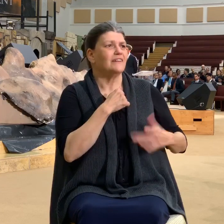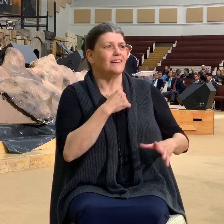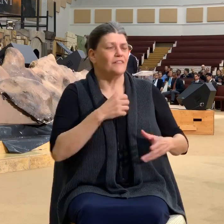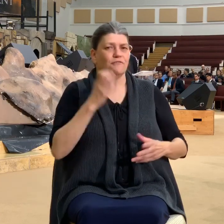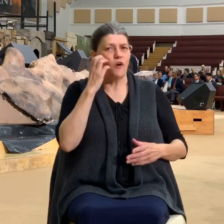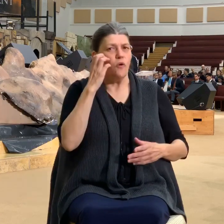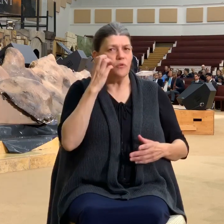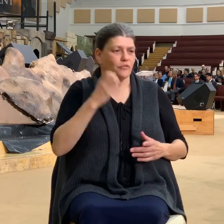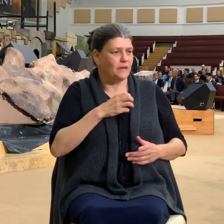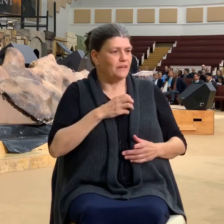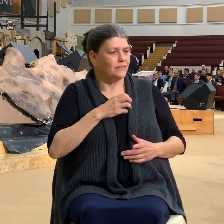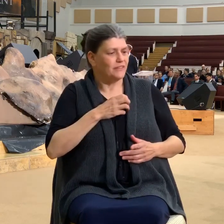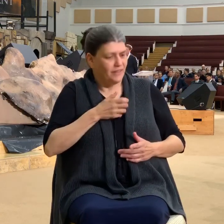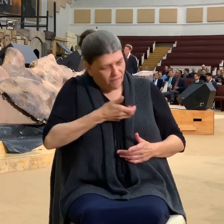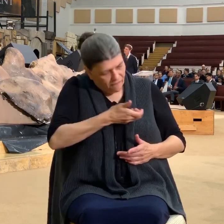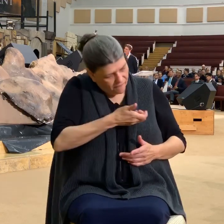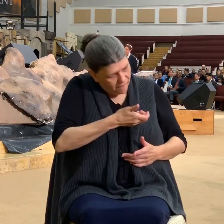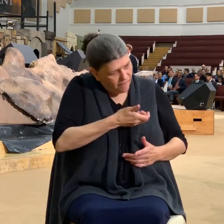donkey where it went.